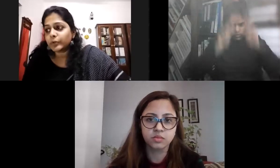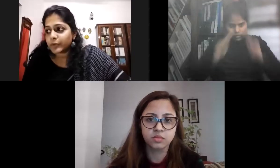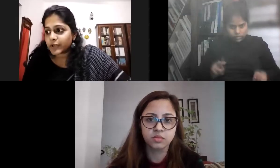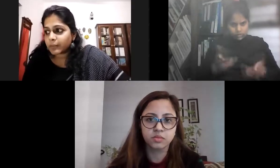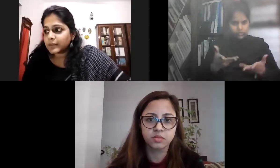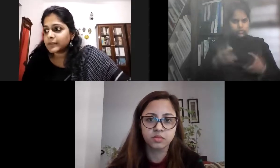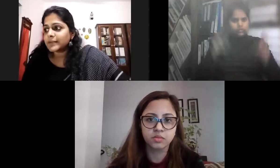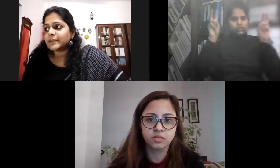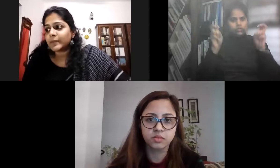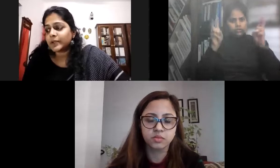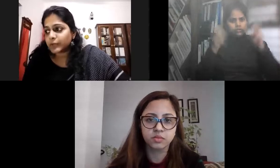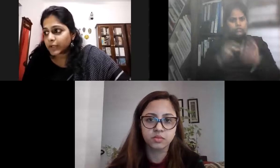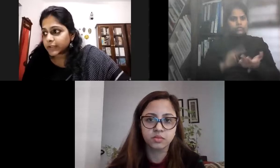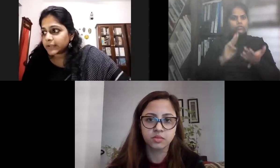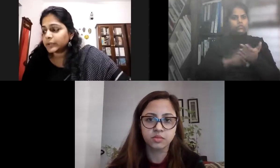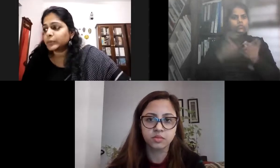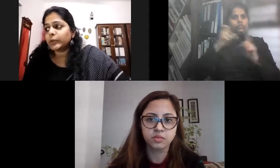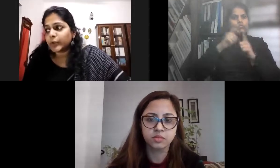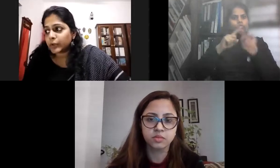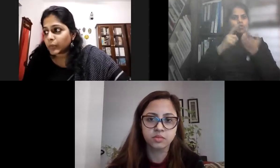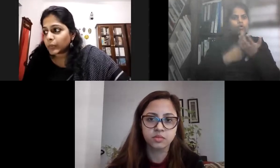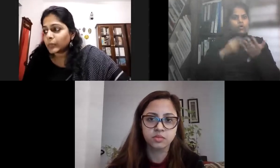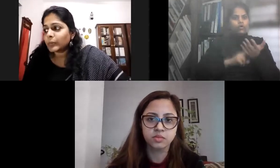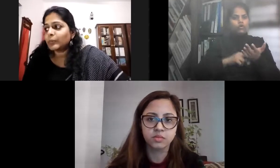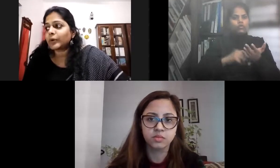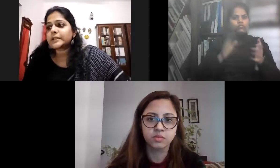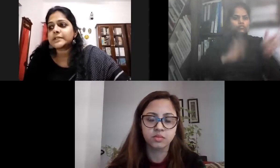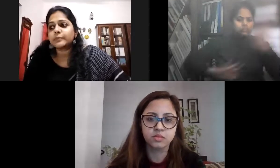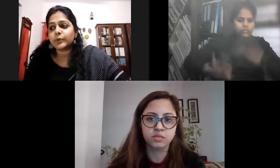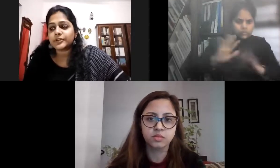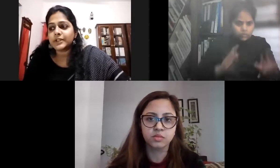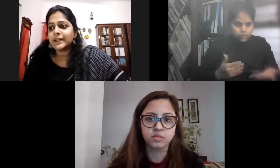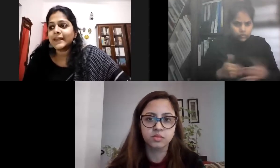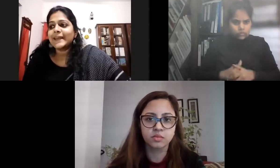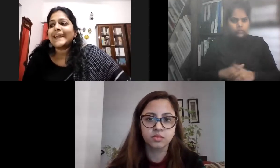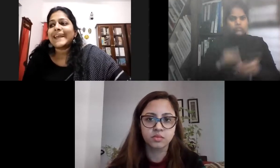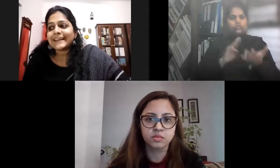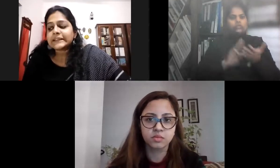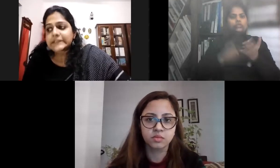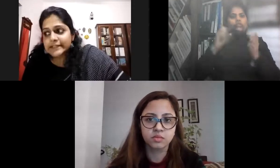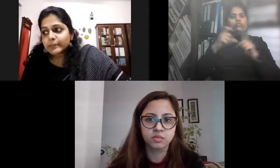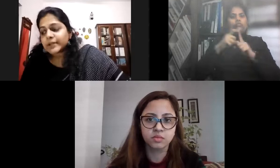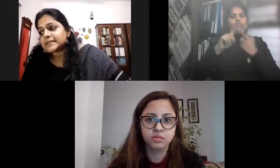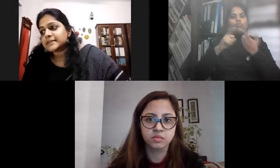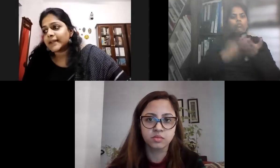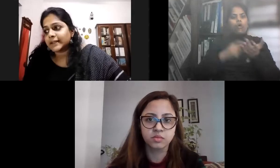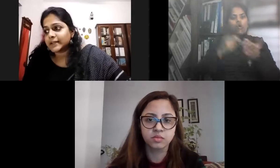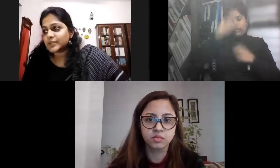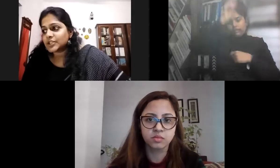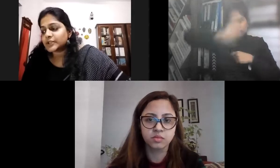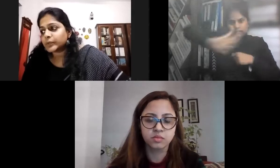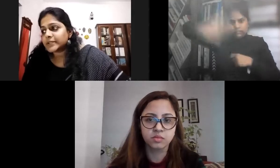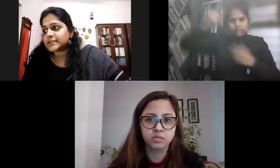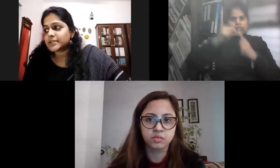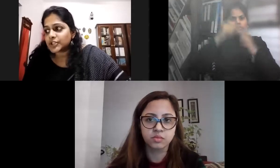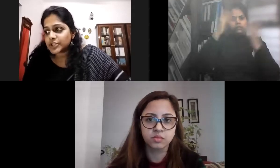modern European drama, Tahmina Durrani, Gugi wa Thiong'o, modern Indian poetry. In her 13 plus years in academics,